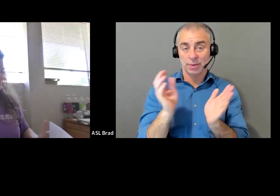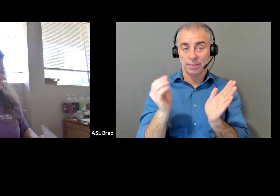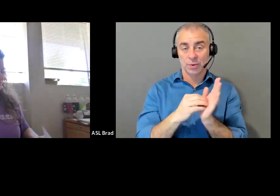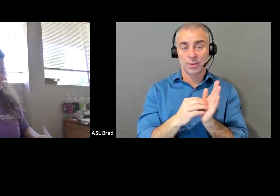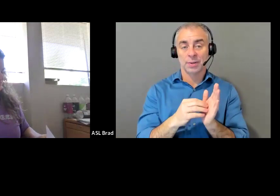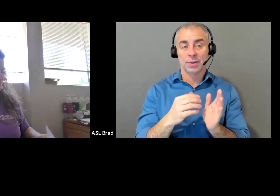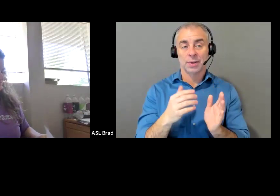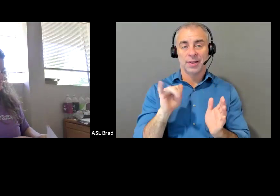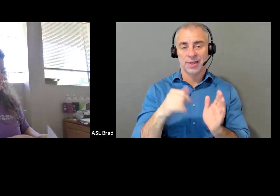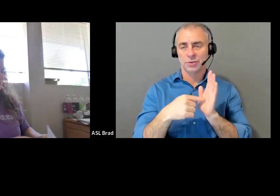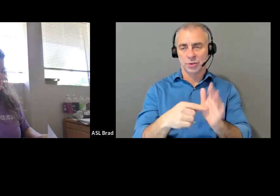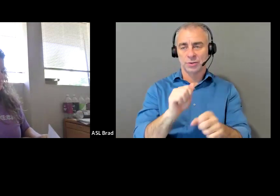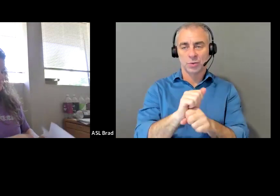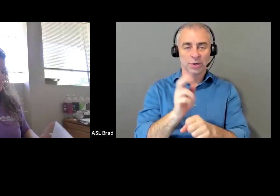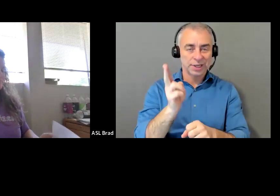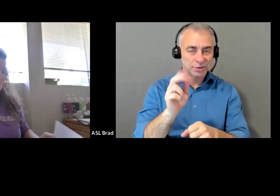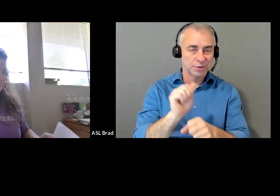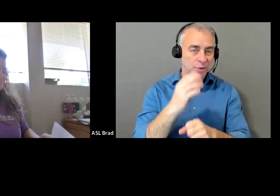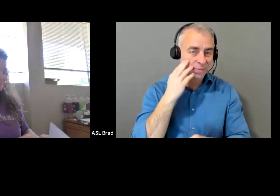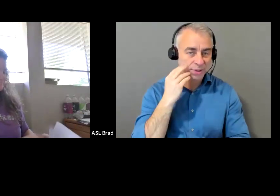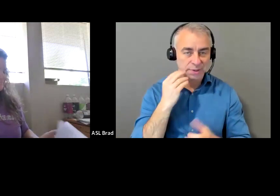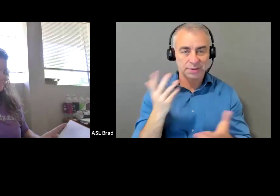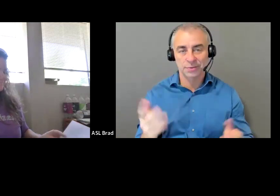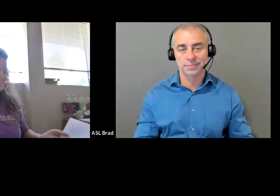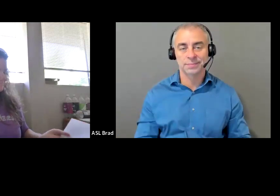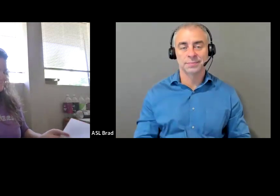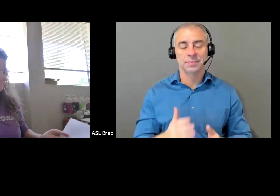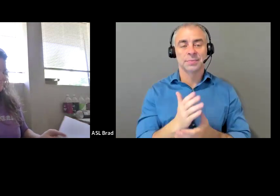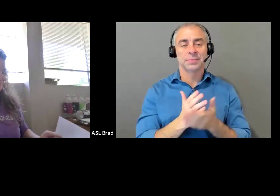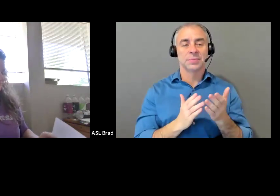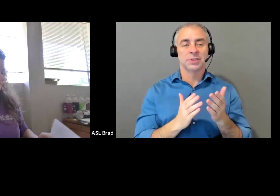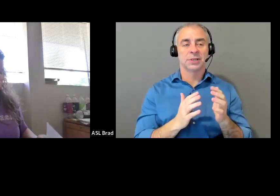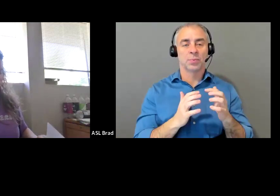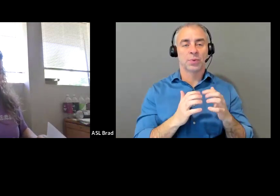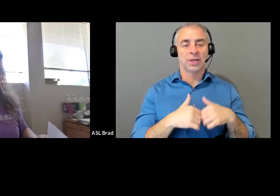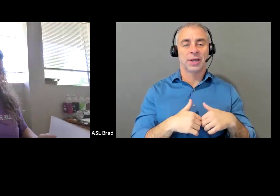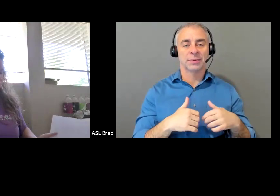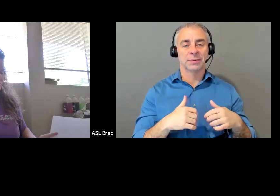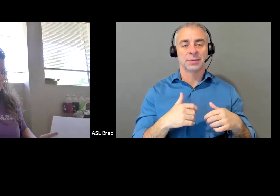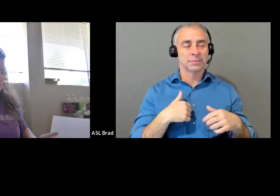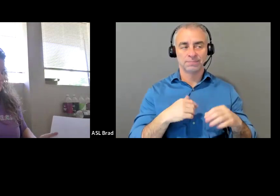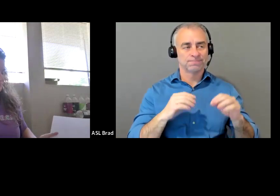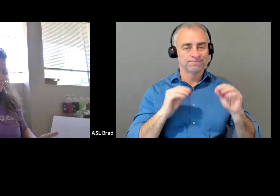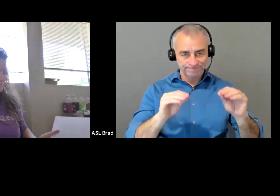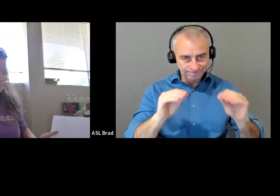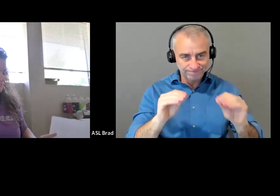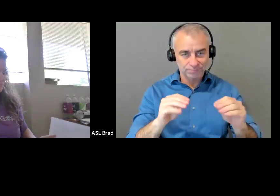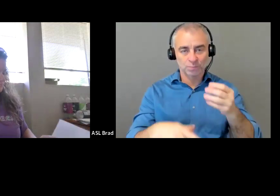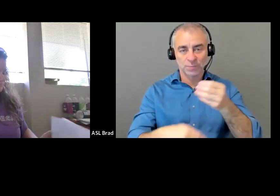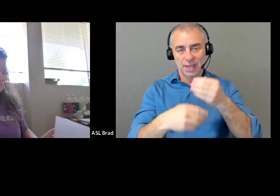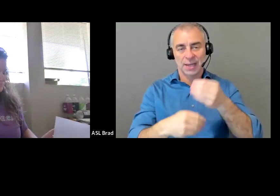that shows work history and work experience. So there is some breakdown with teaching what you can put on that